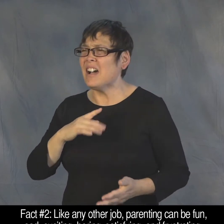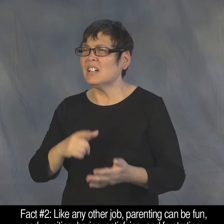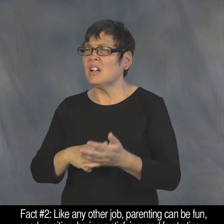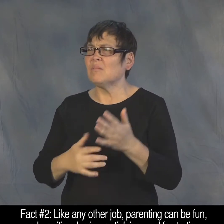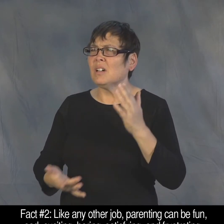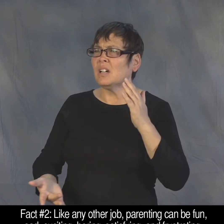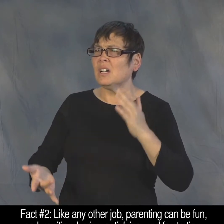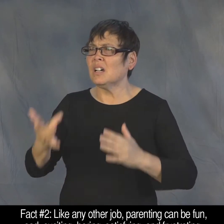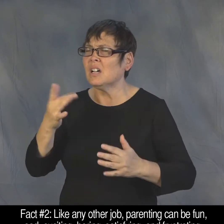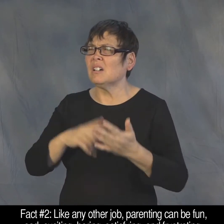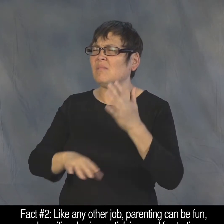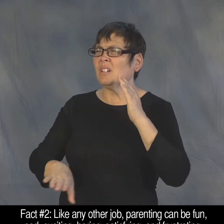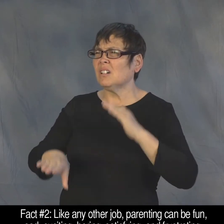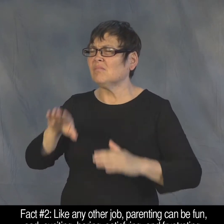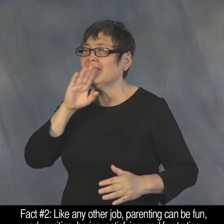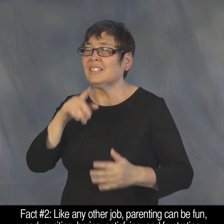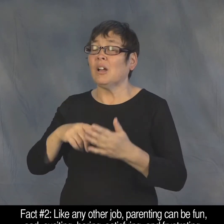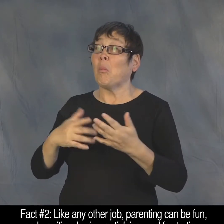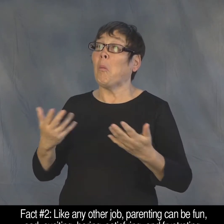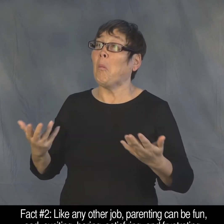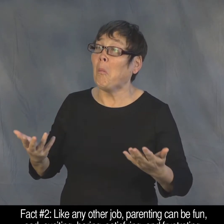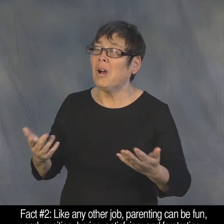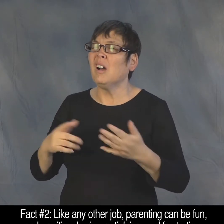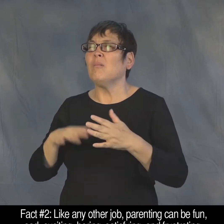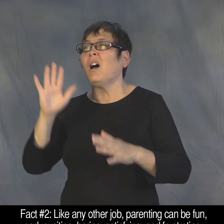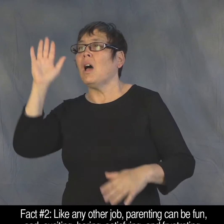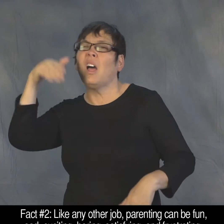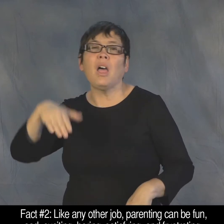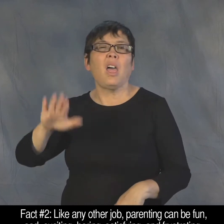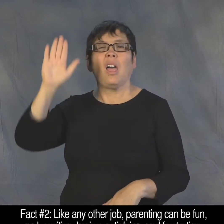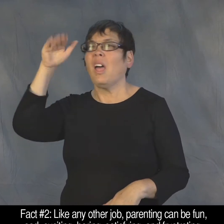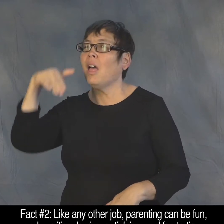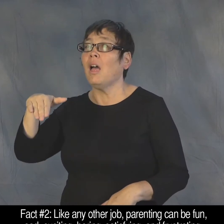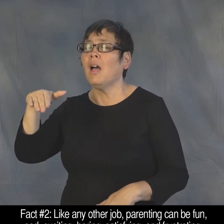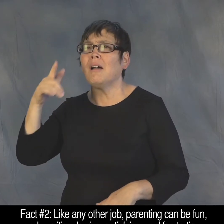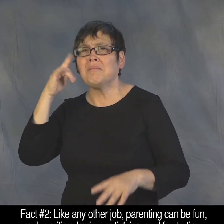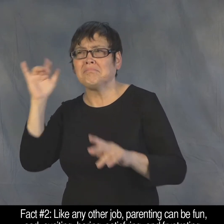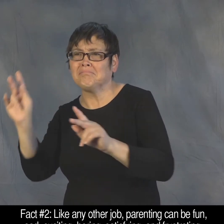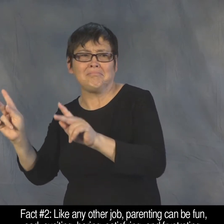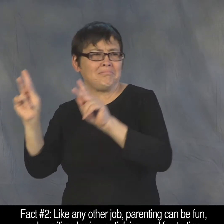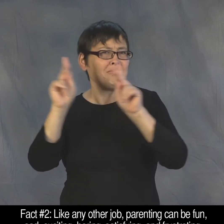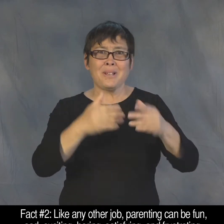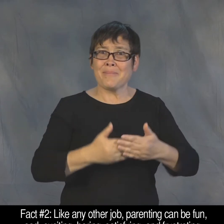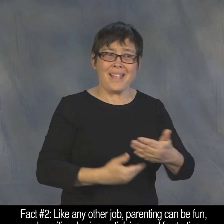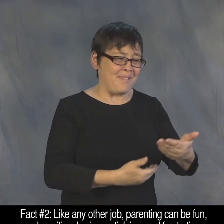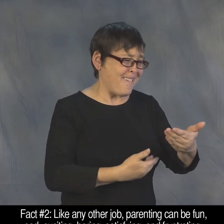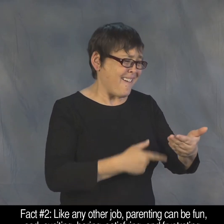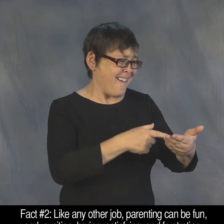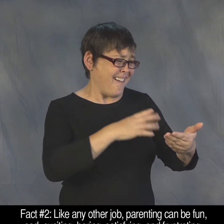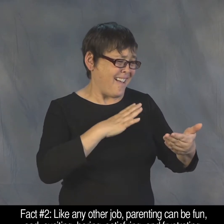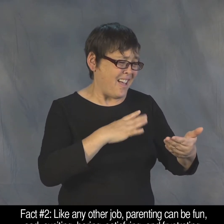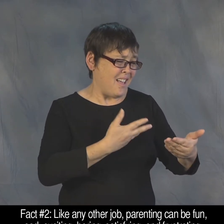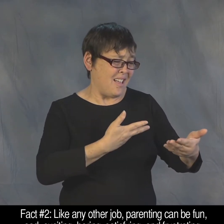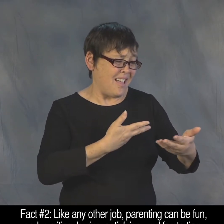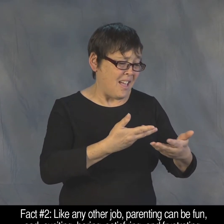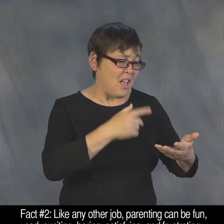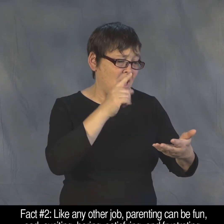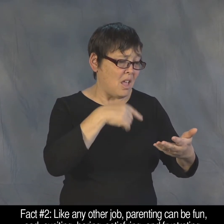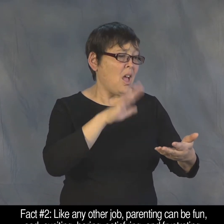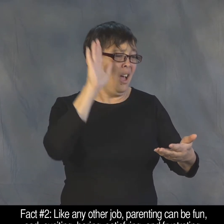sad, exciting, boring, satisfying, and frustrating.